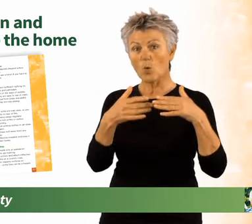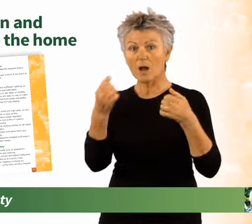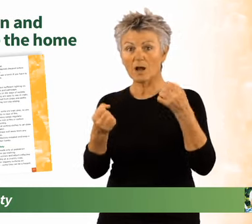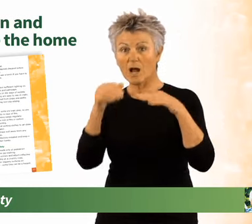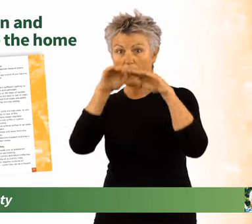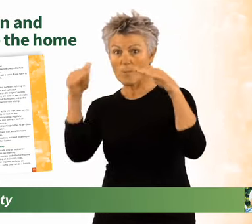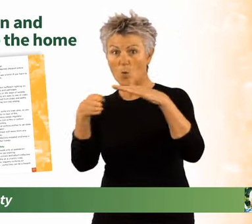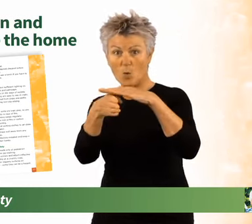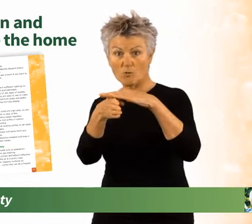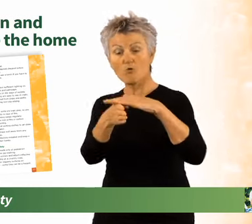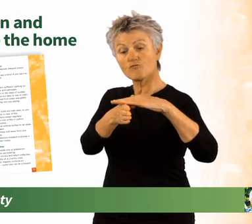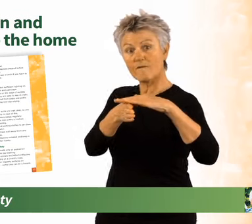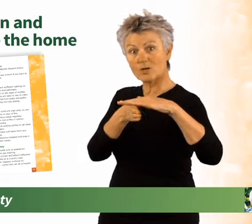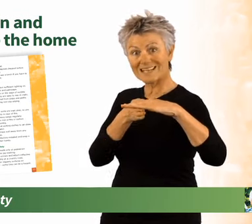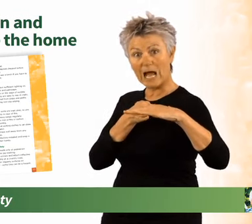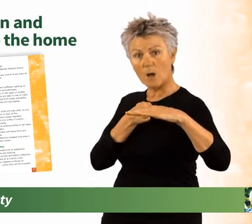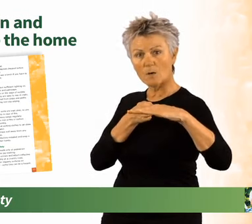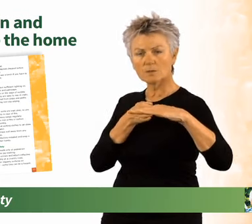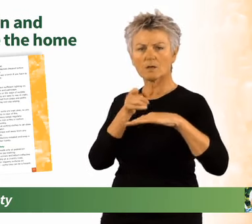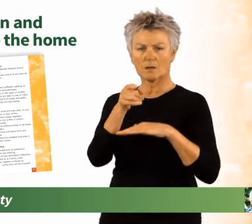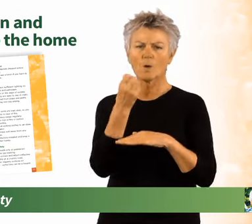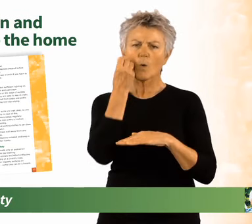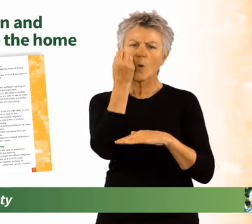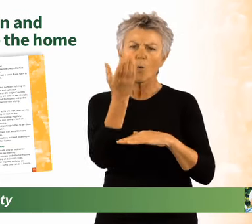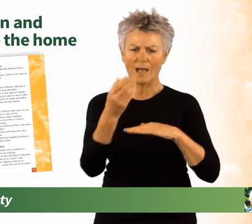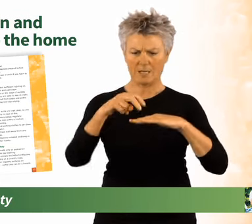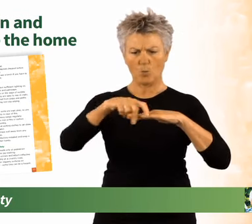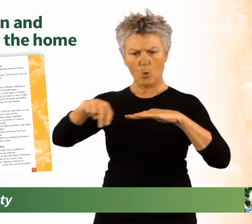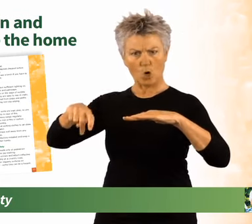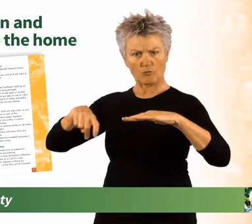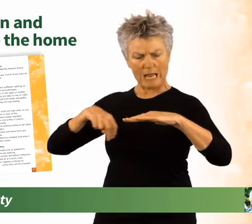Check carefully before backing your car out of the garage or carport.